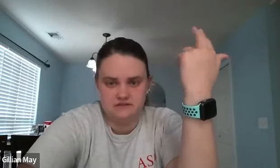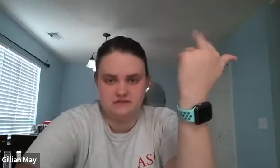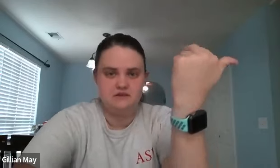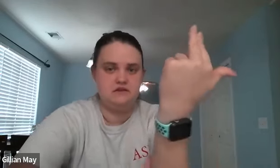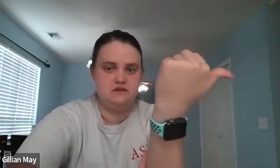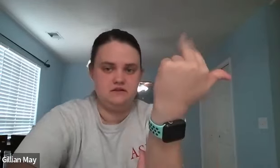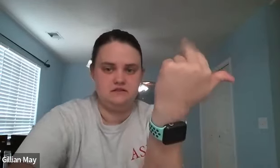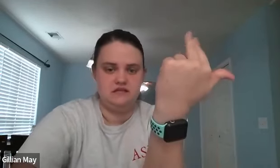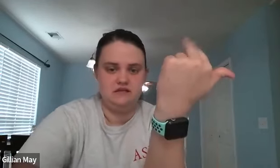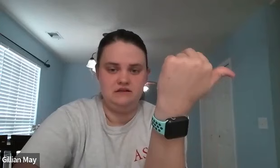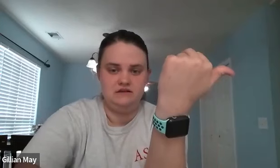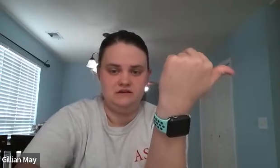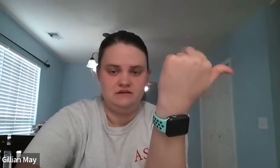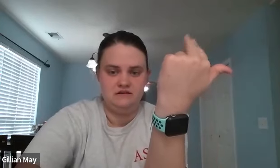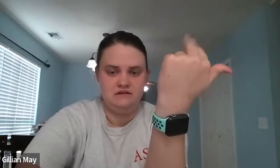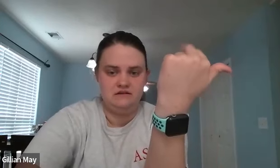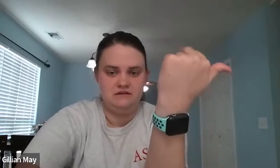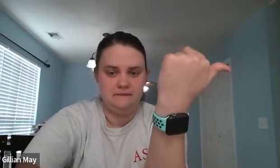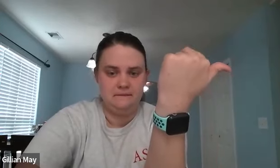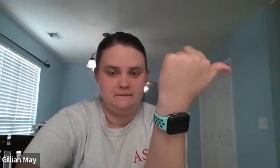Good. 13.